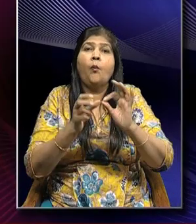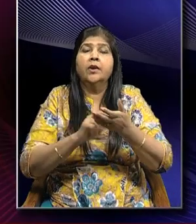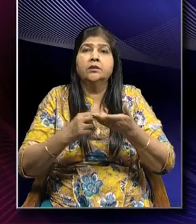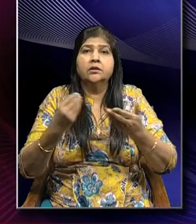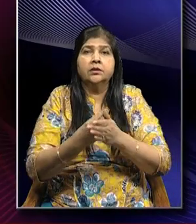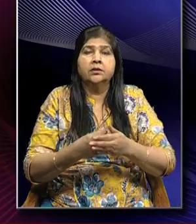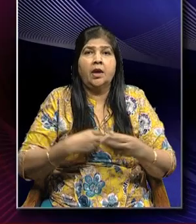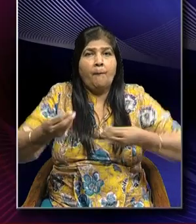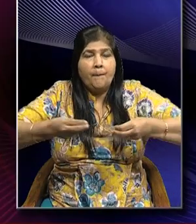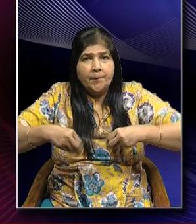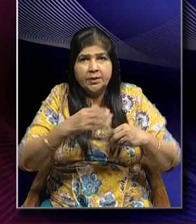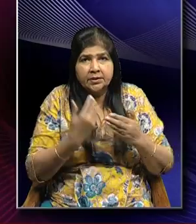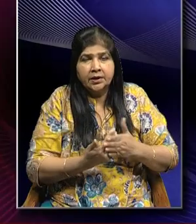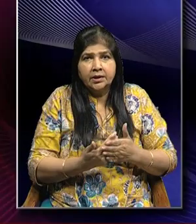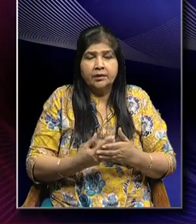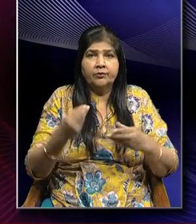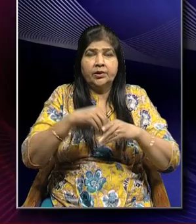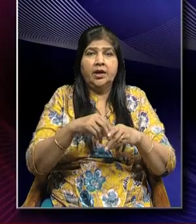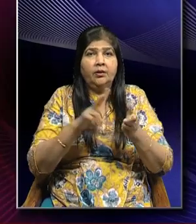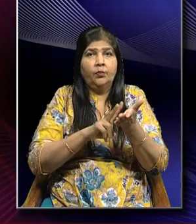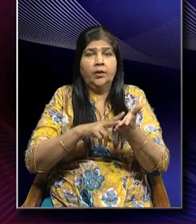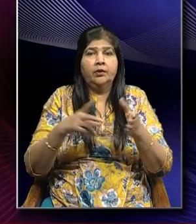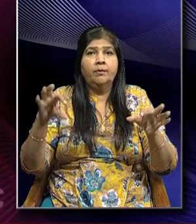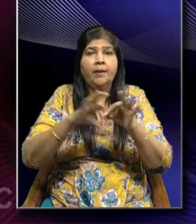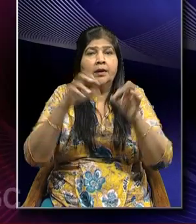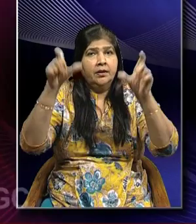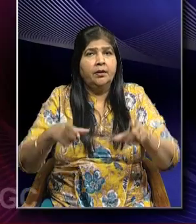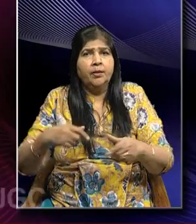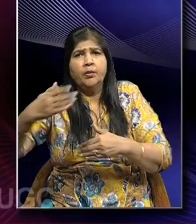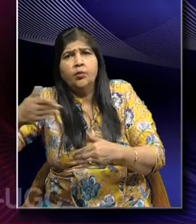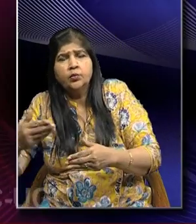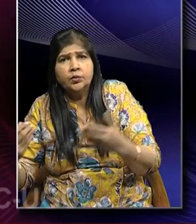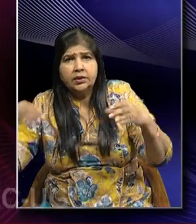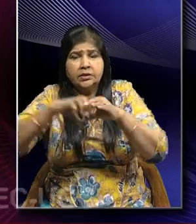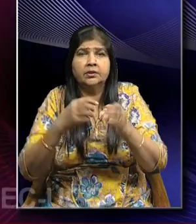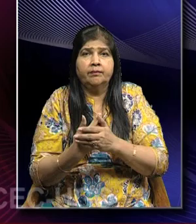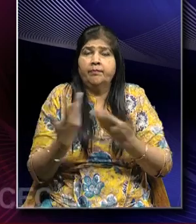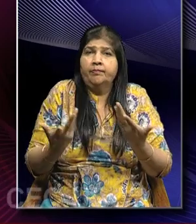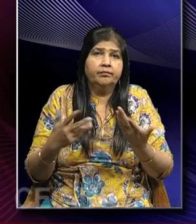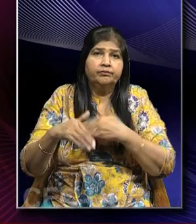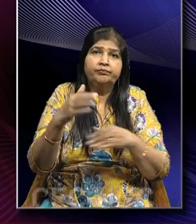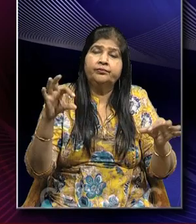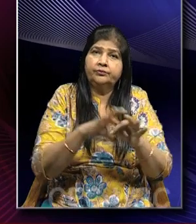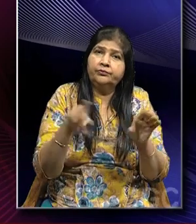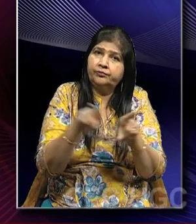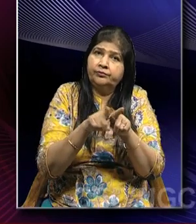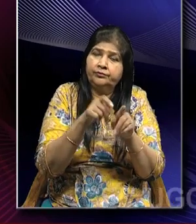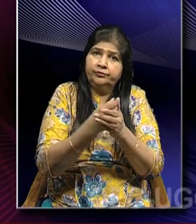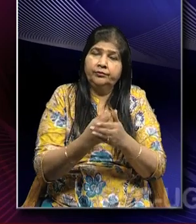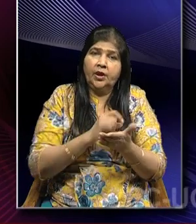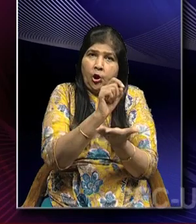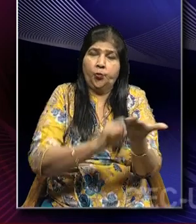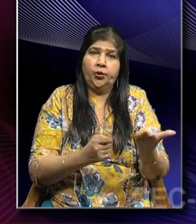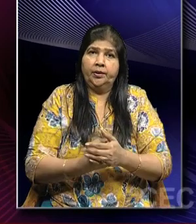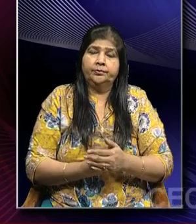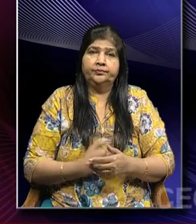their business with that value chain partner. So, whosoever is your value chain partner, according to that you would be reporting,